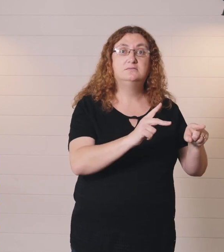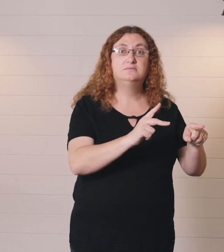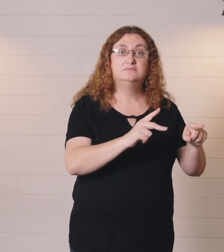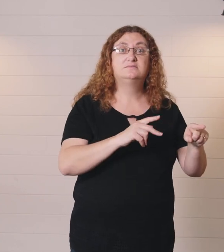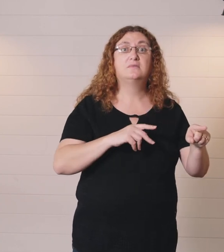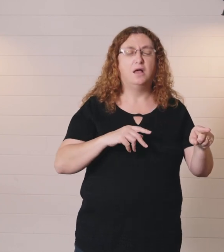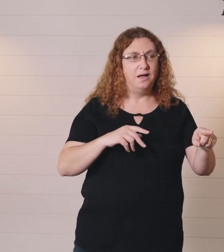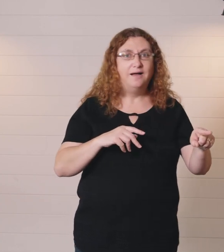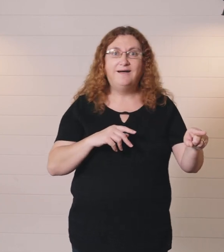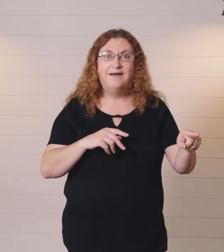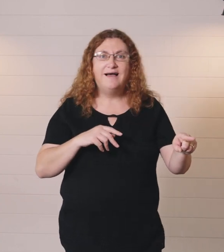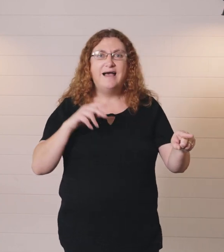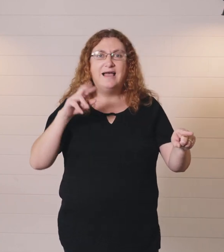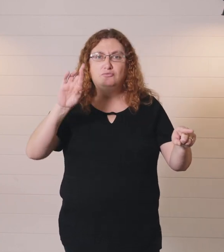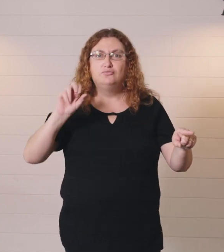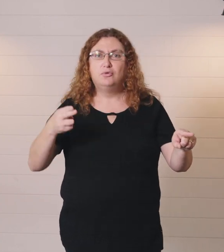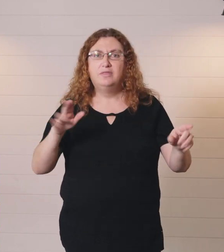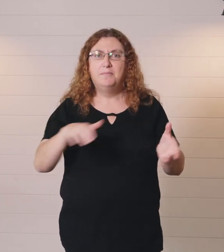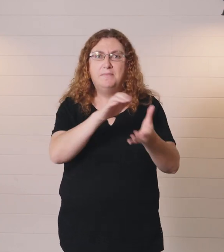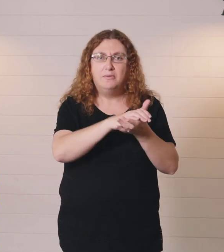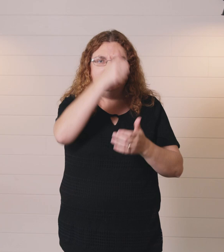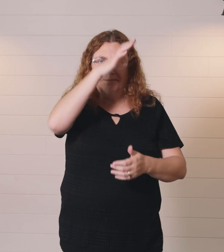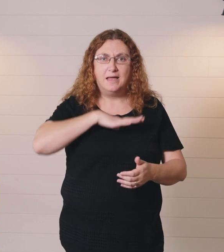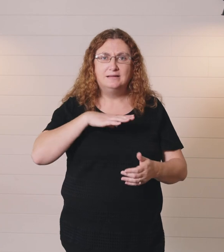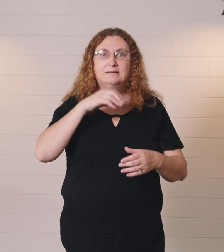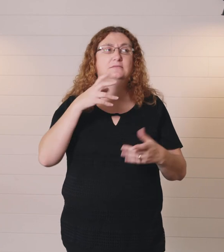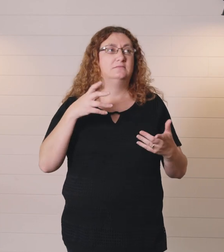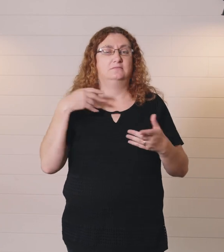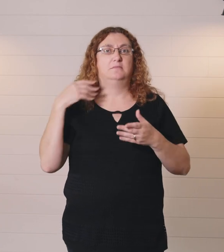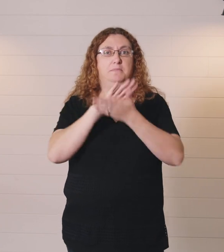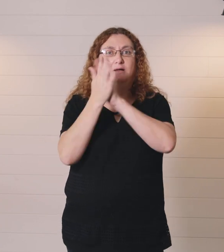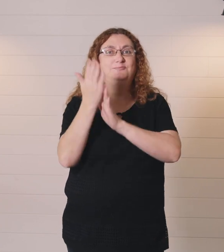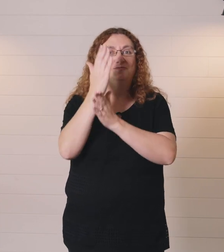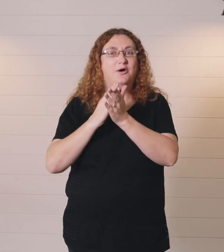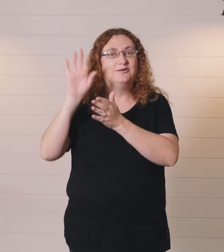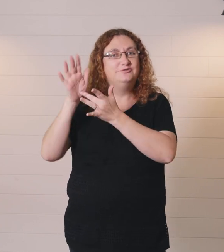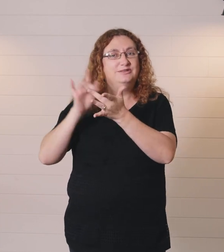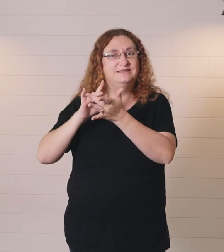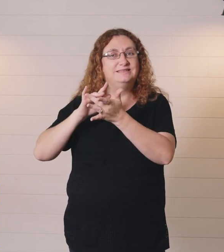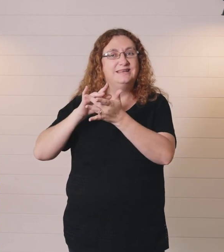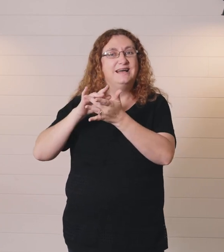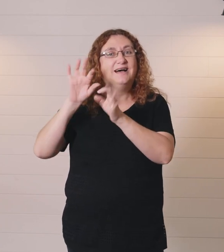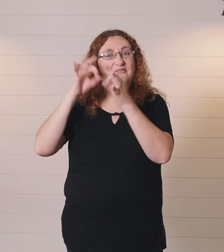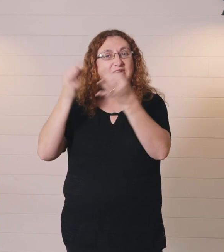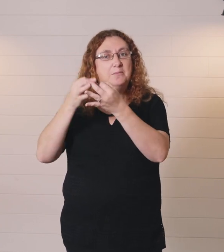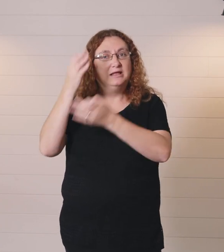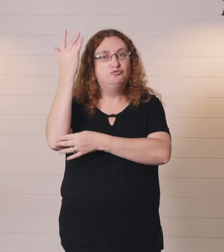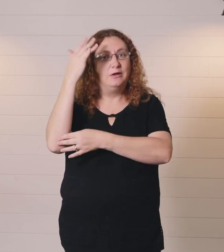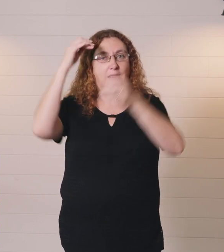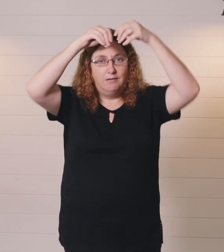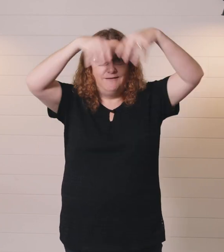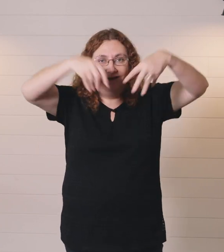into Jesus' family tree. Another example. In Solomon's time,